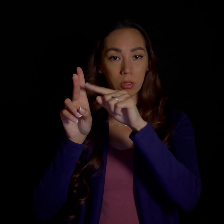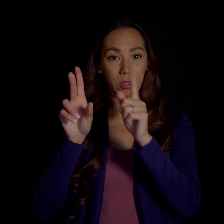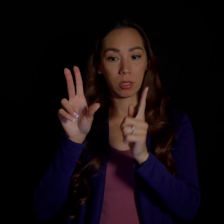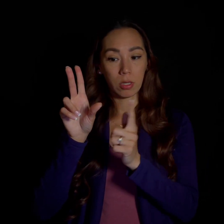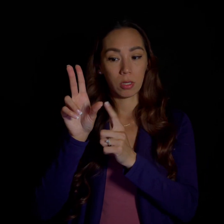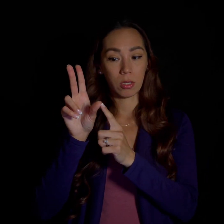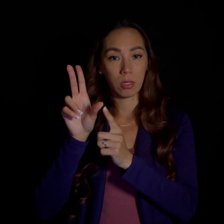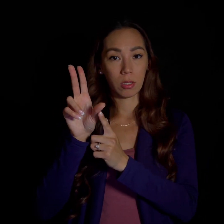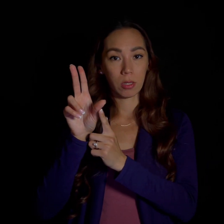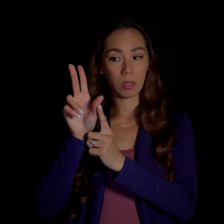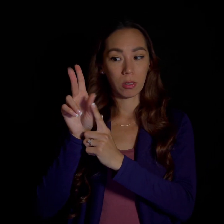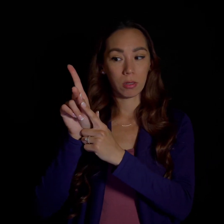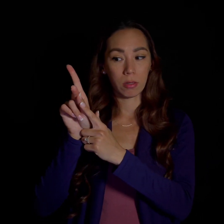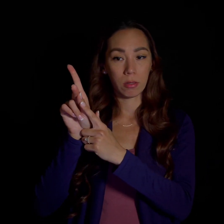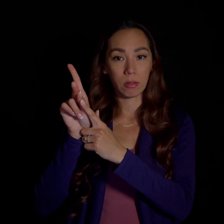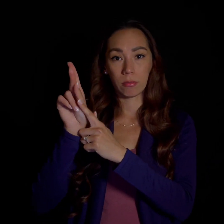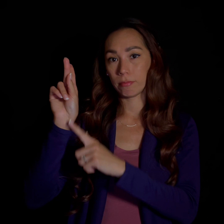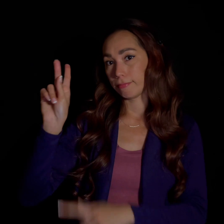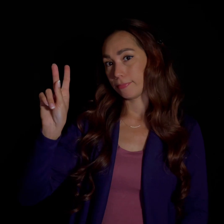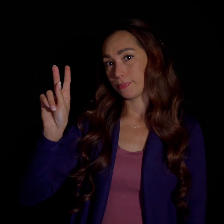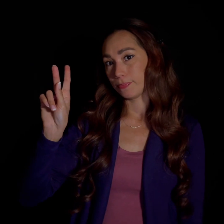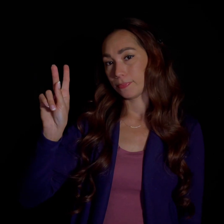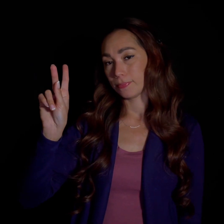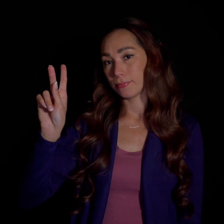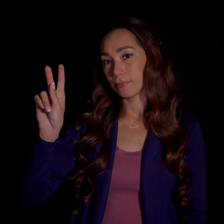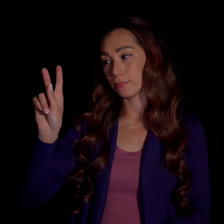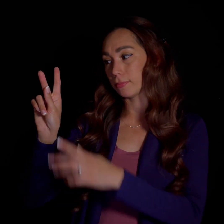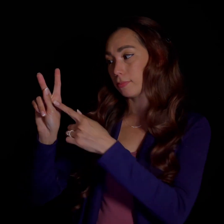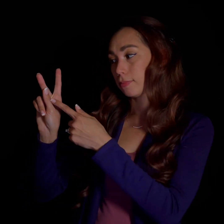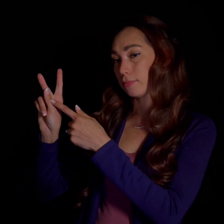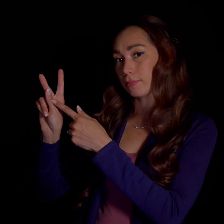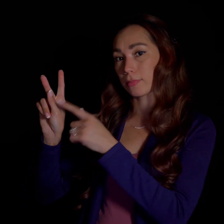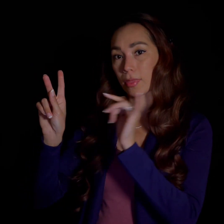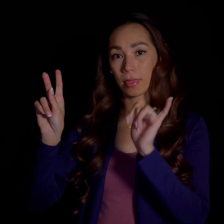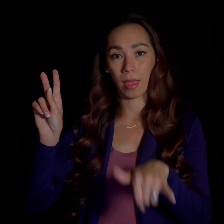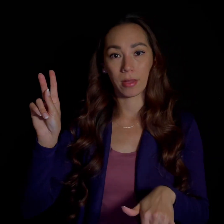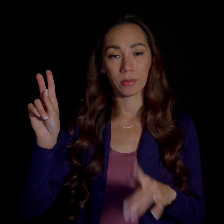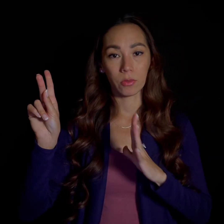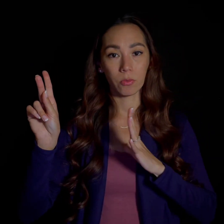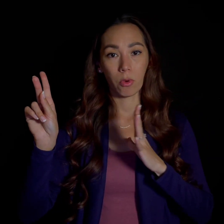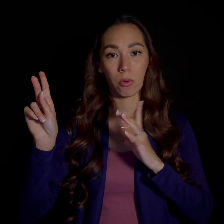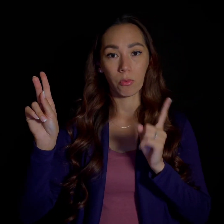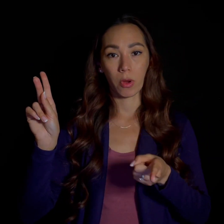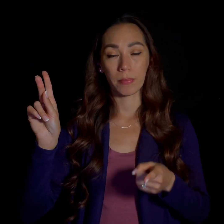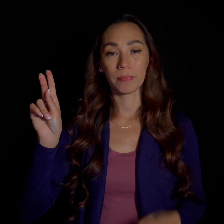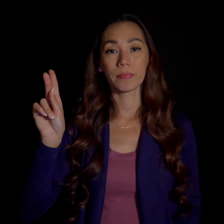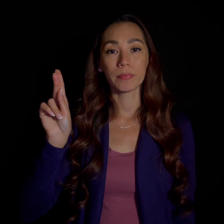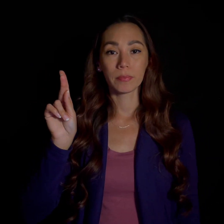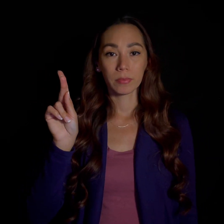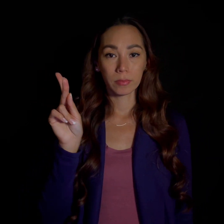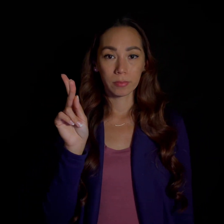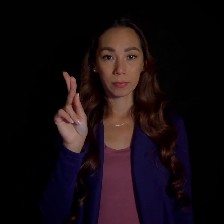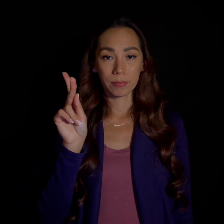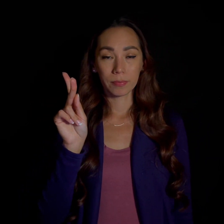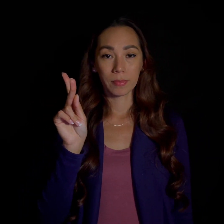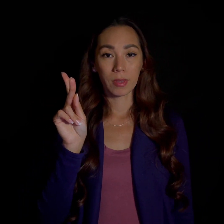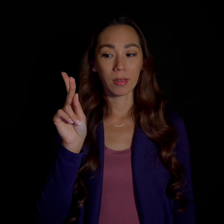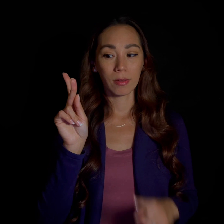push forward your middle finger and sit the thumb over your middle finger knuckle. And it will